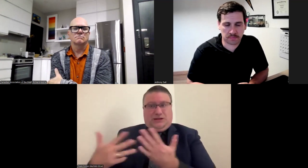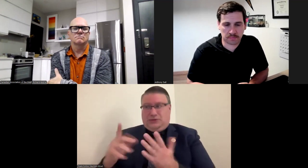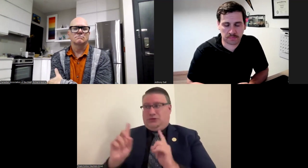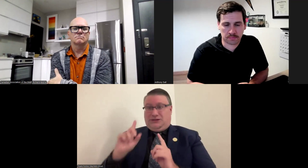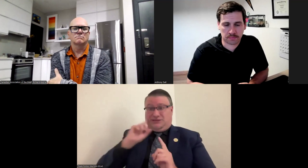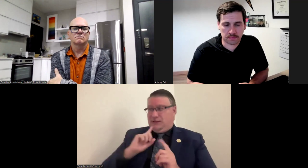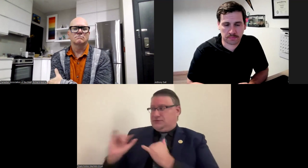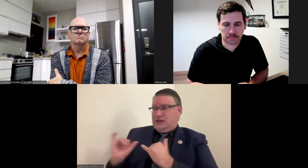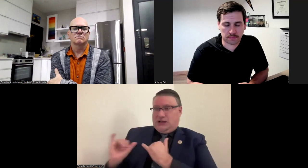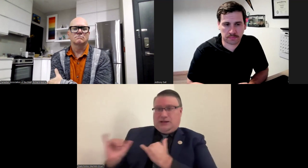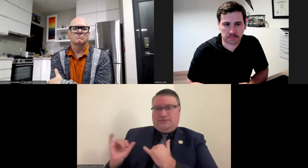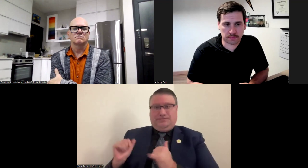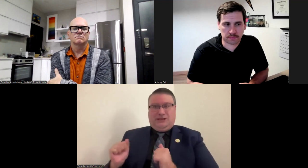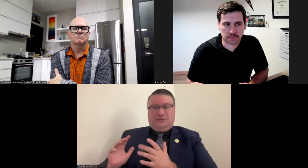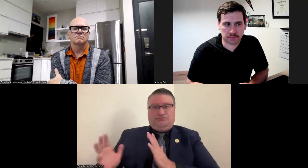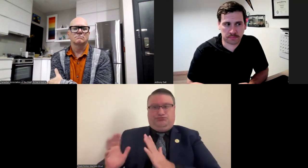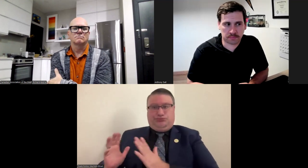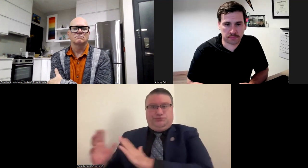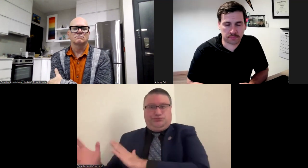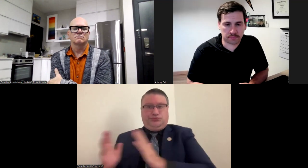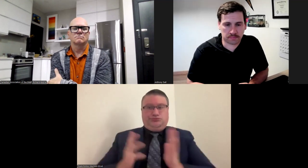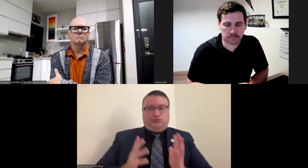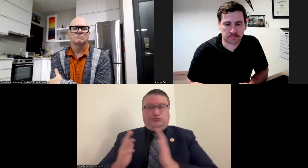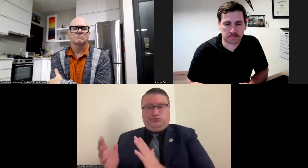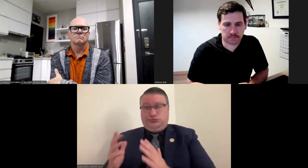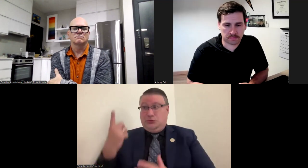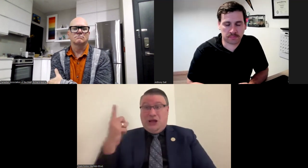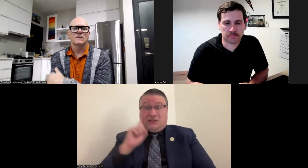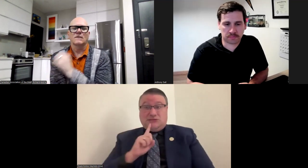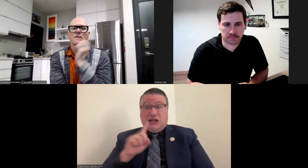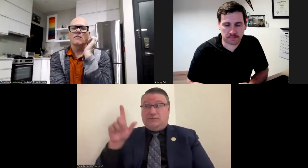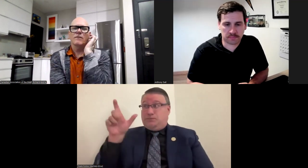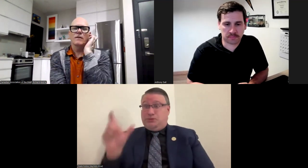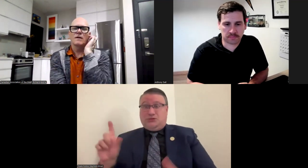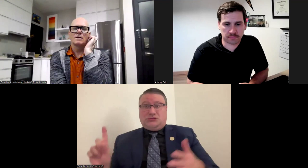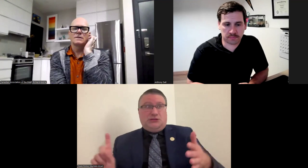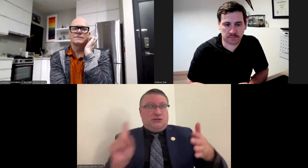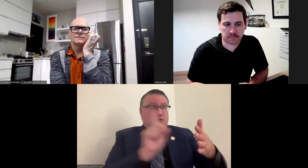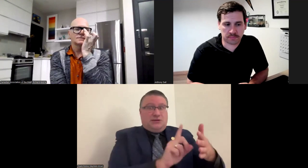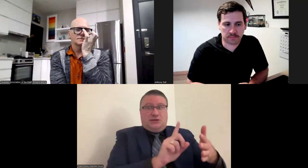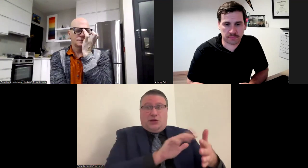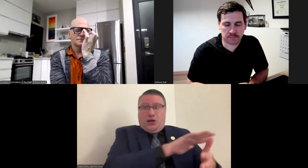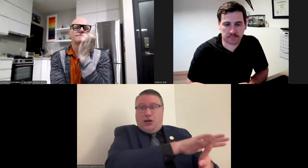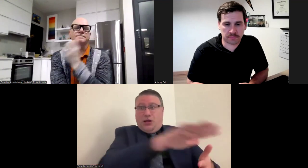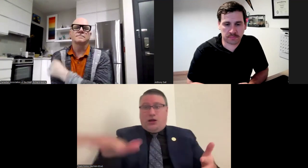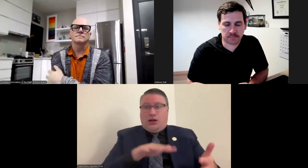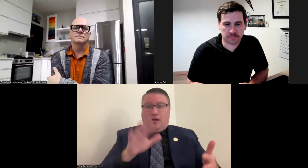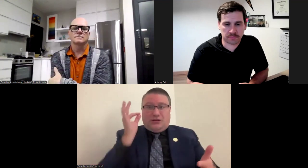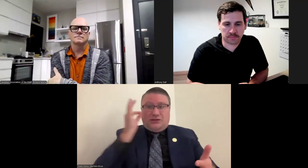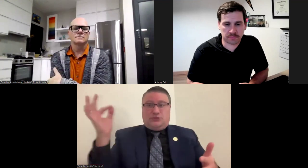inclusion in that way. And we've been working with them to work on how exclusion for deaf people can look similar and how to support that inclusion. And,